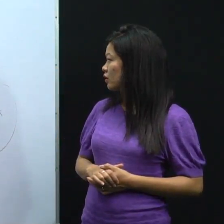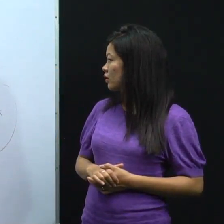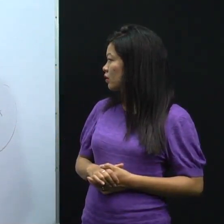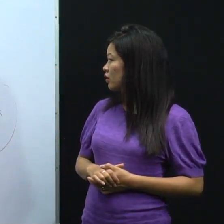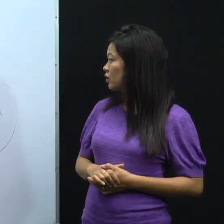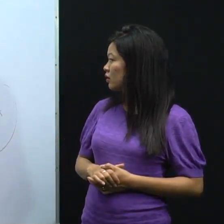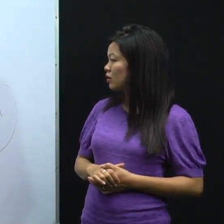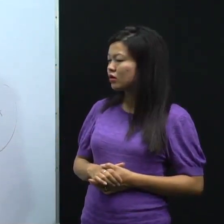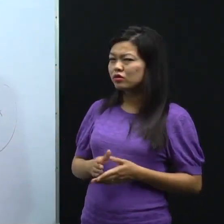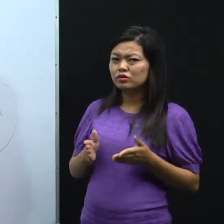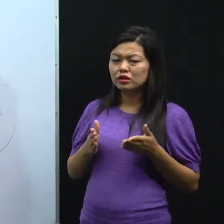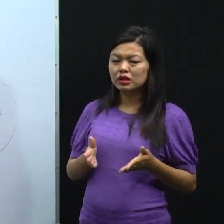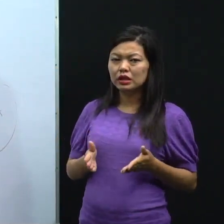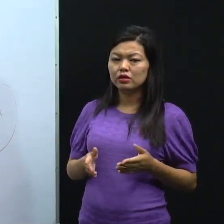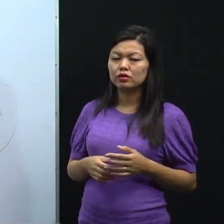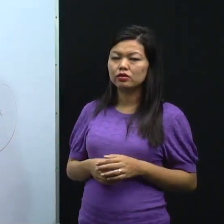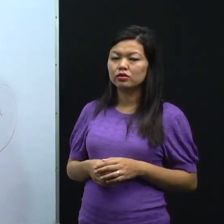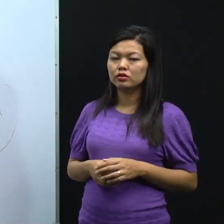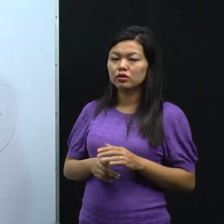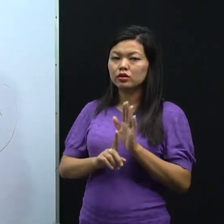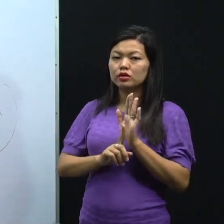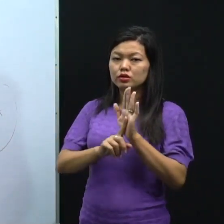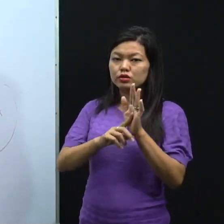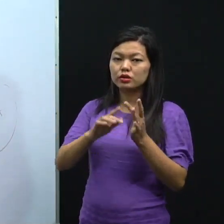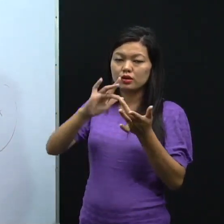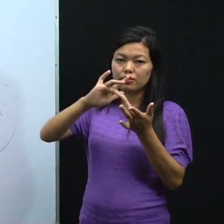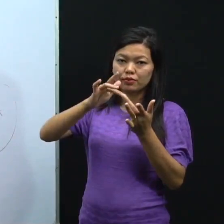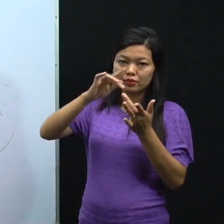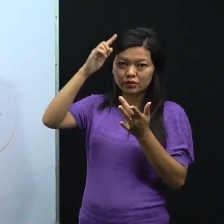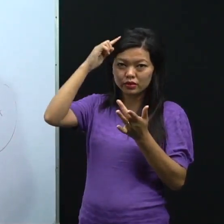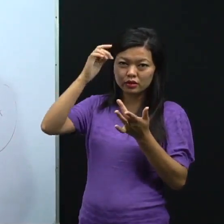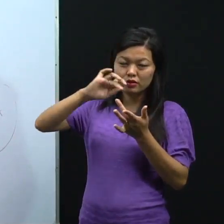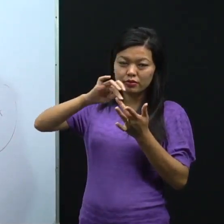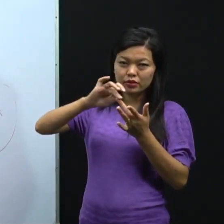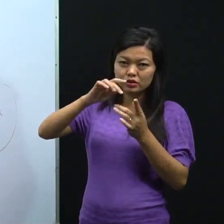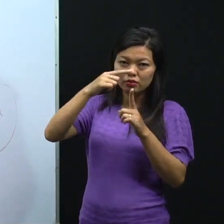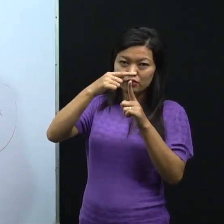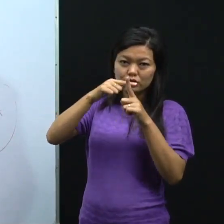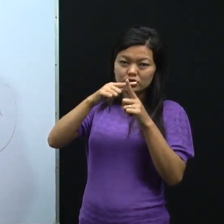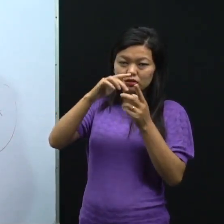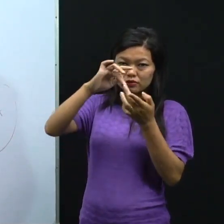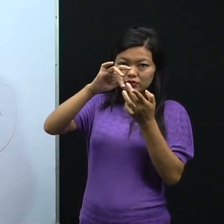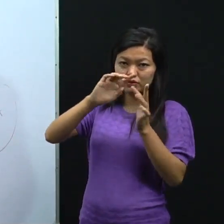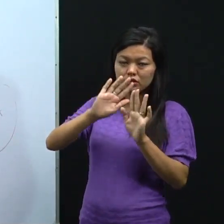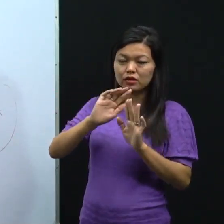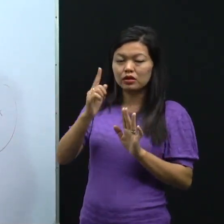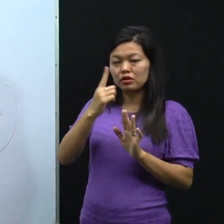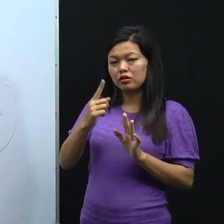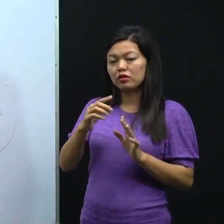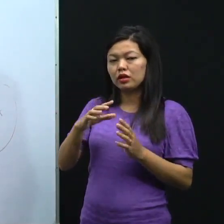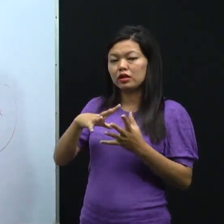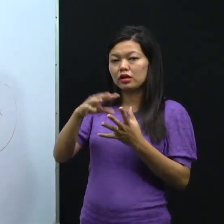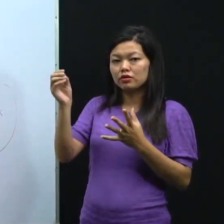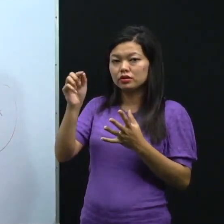is just here. So this model is also a failure. Okay, but this